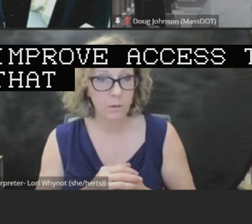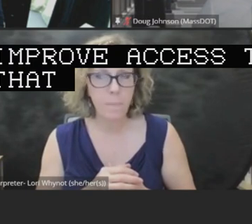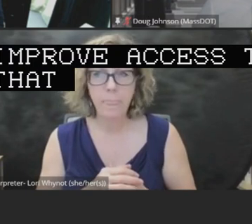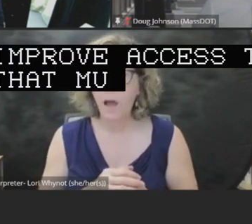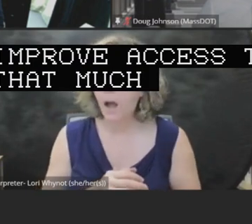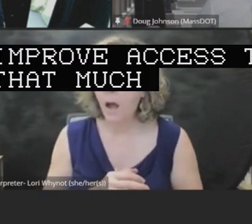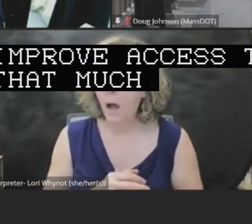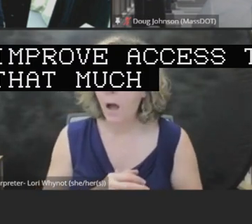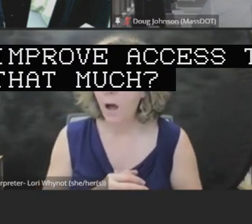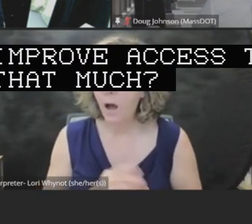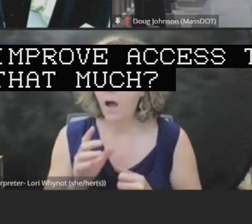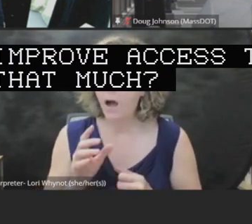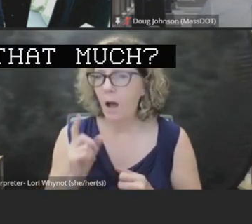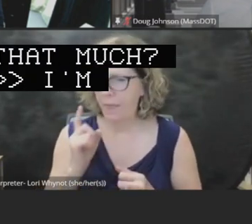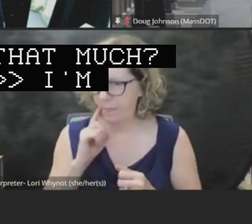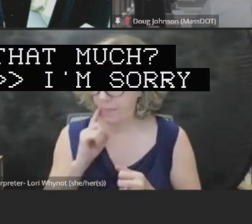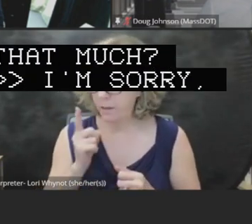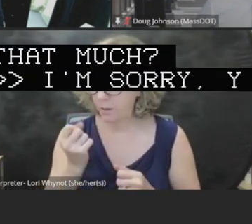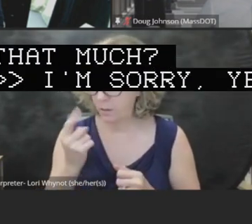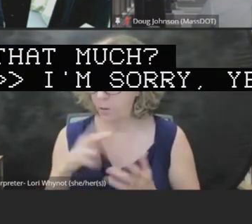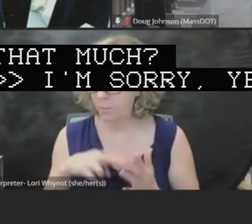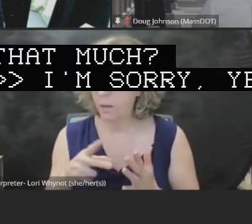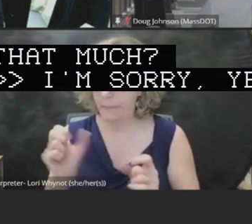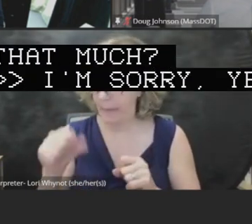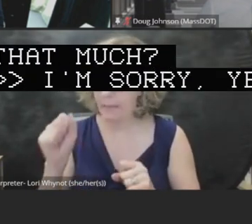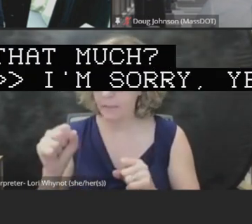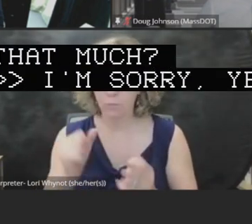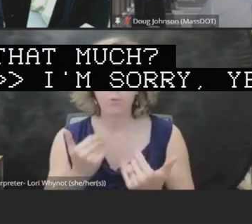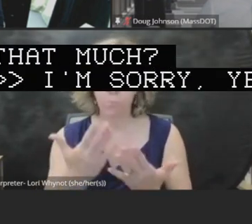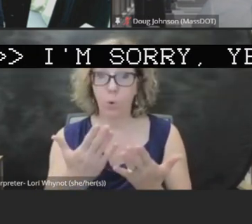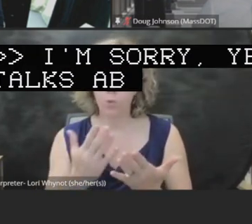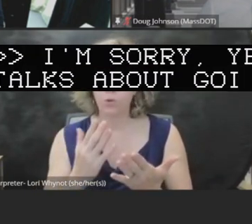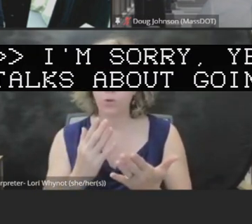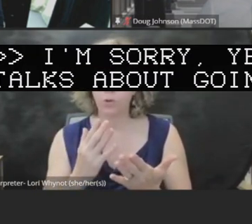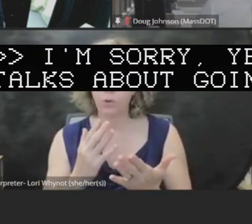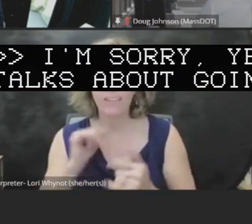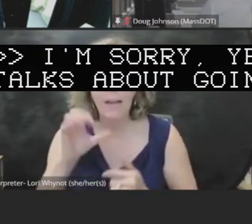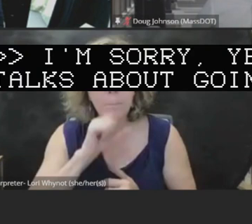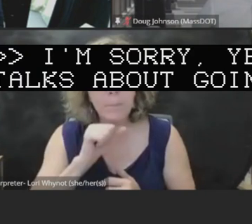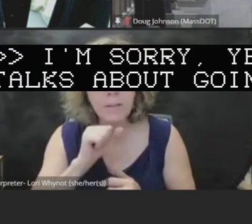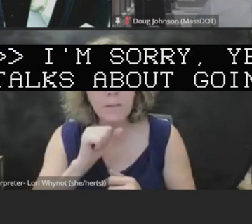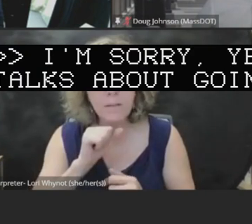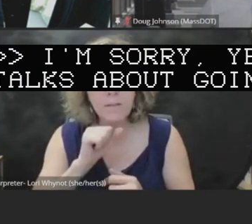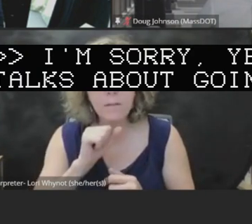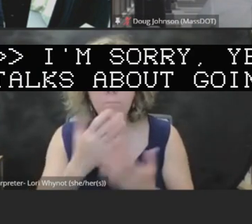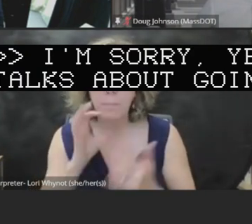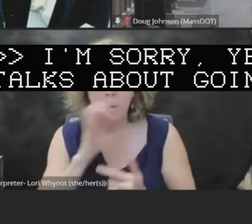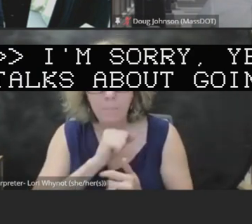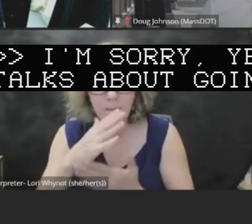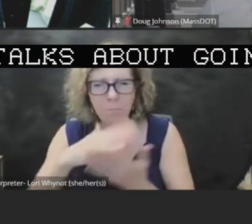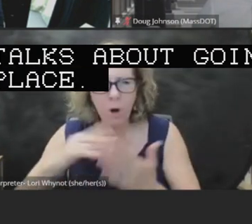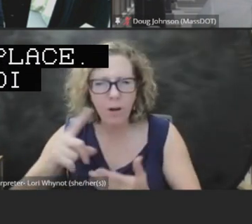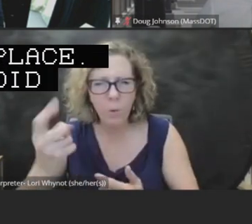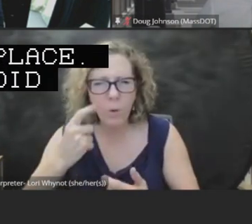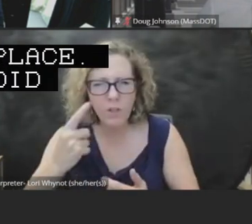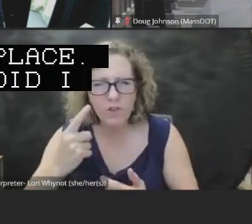I'm sorry, yes, the proposal talks about going to Legacy Place. Sorry, did I miss another part of the question there?